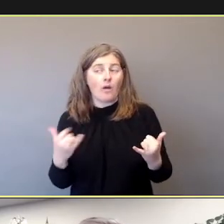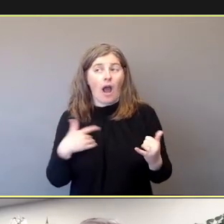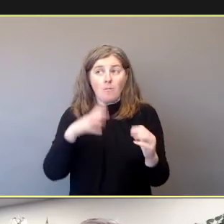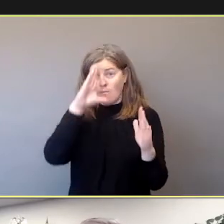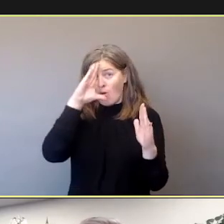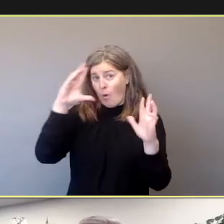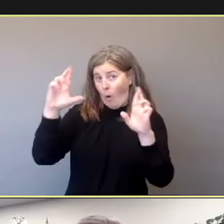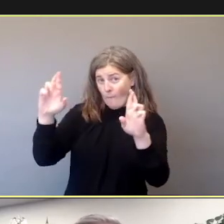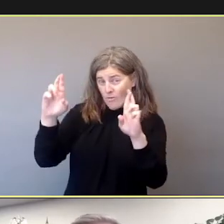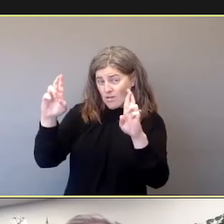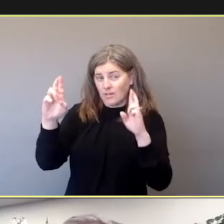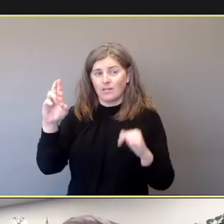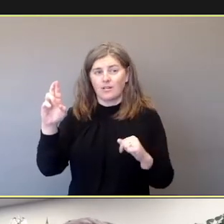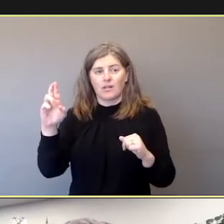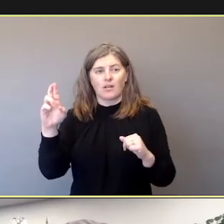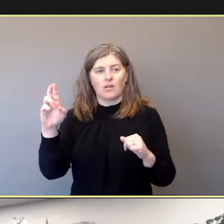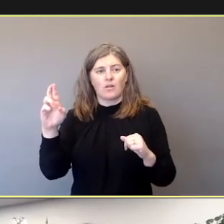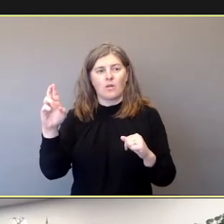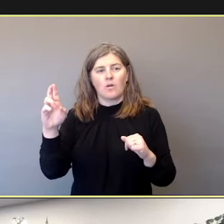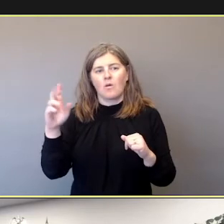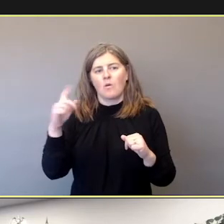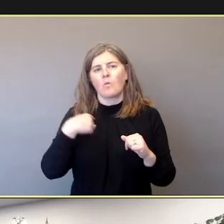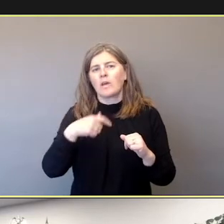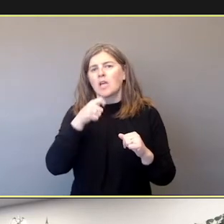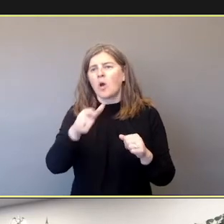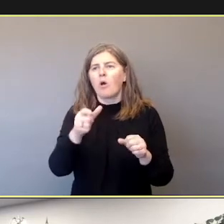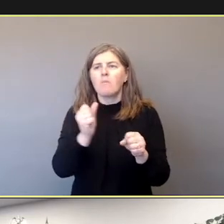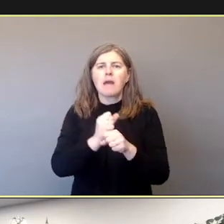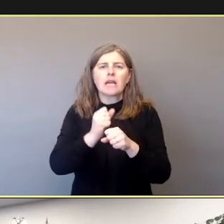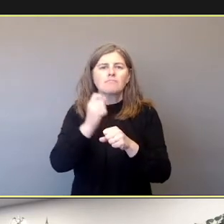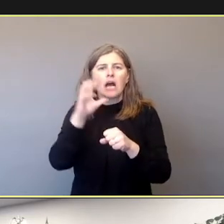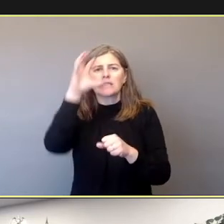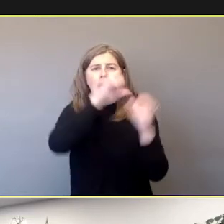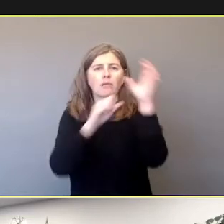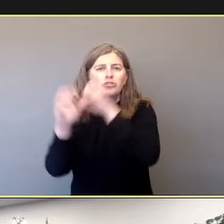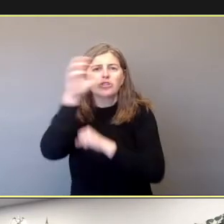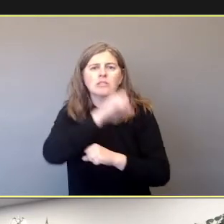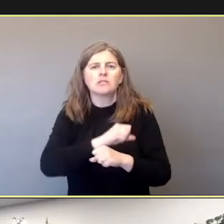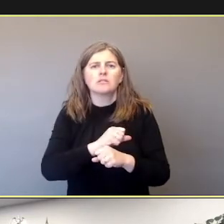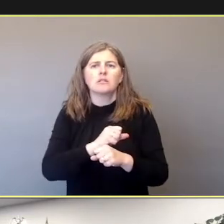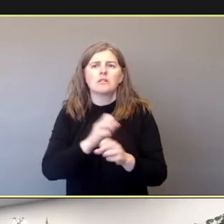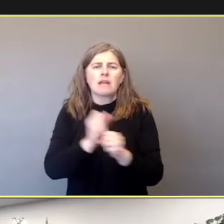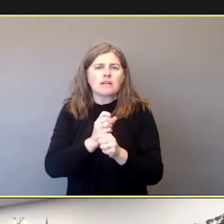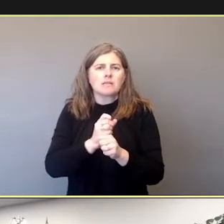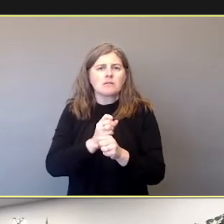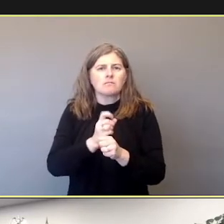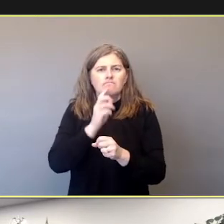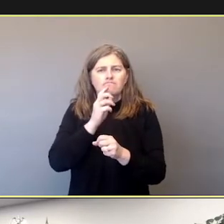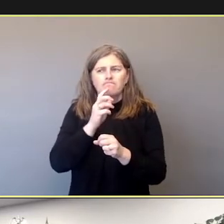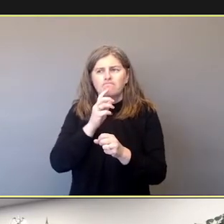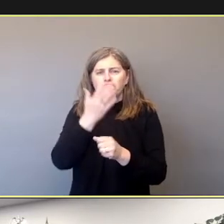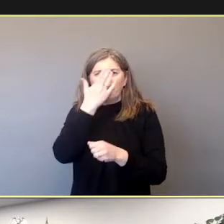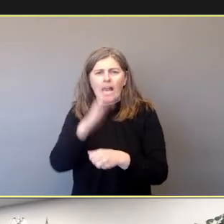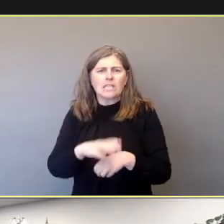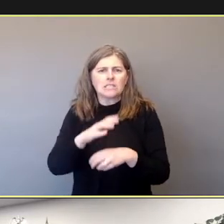that we don't immediately draw conclusions or develop harsh opinions because